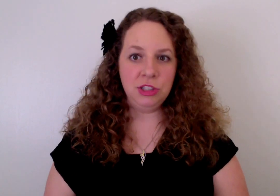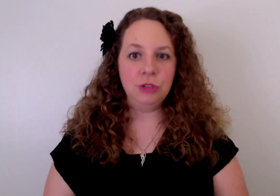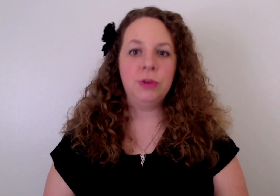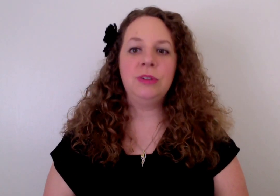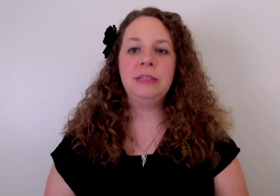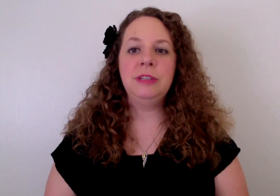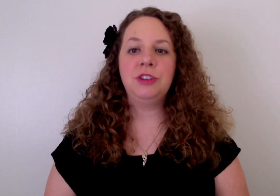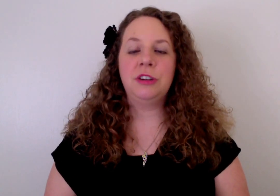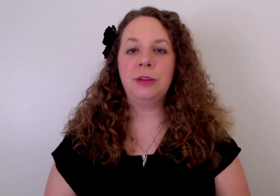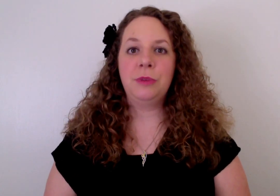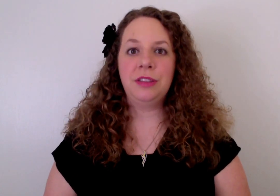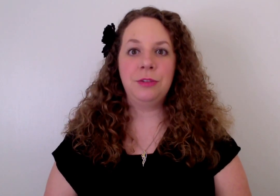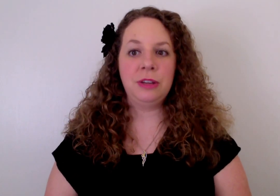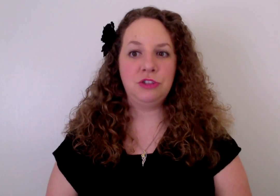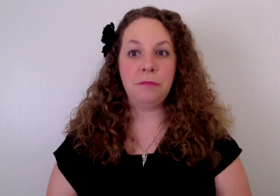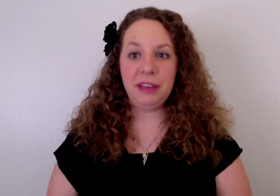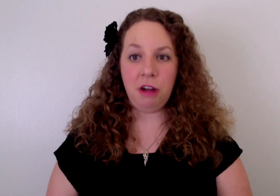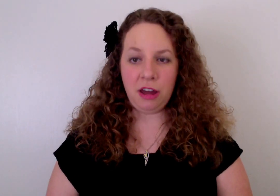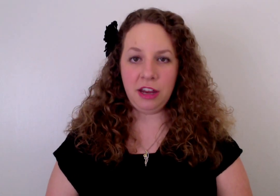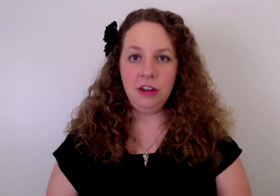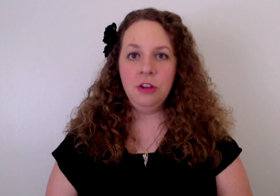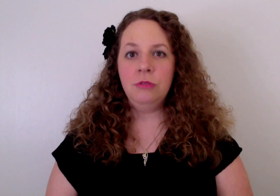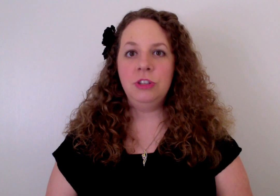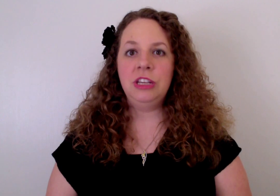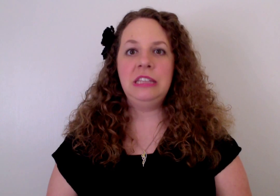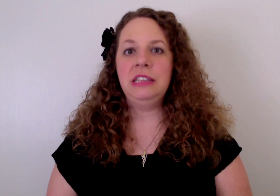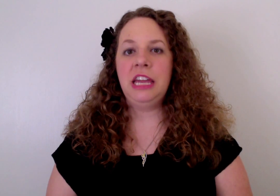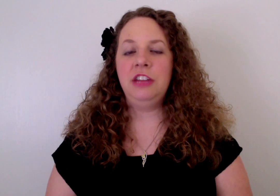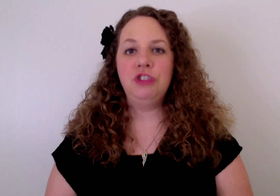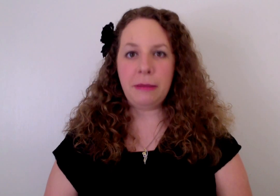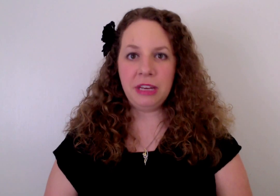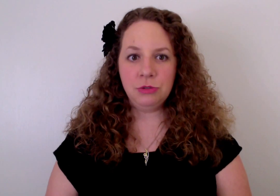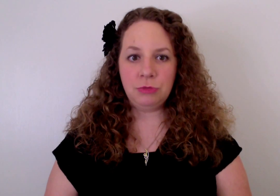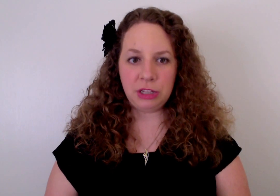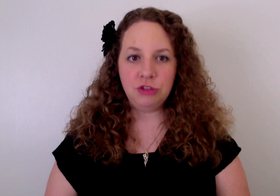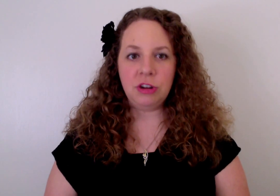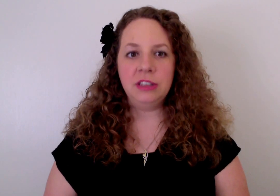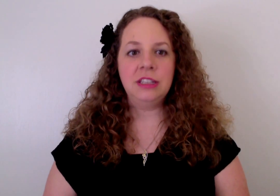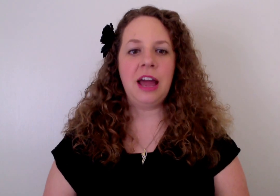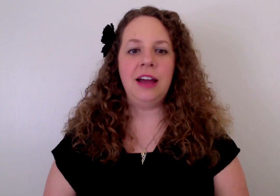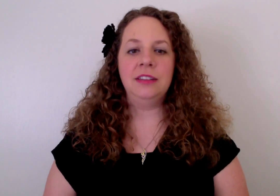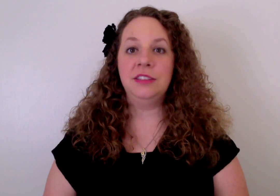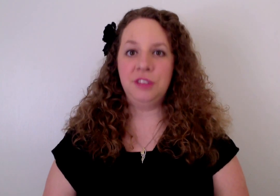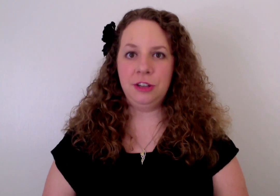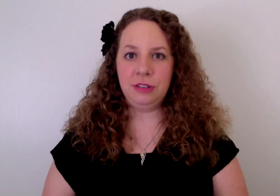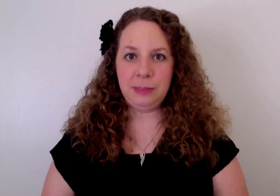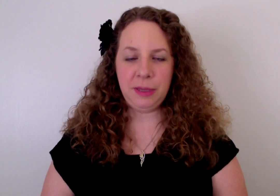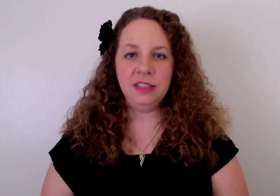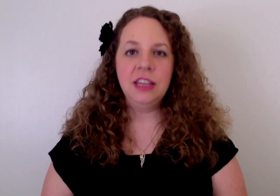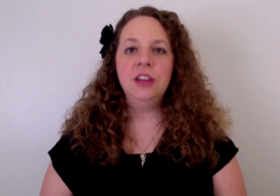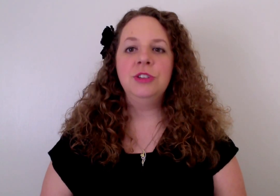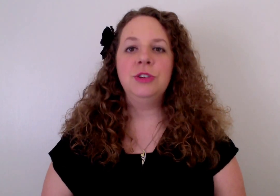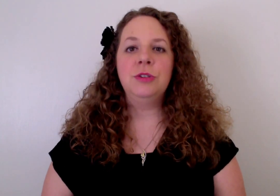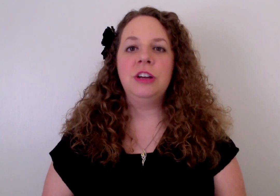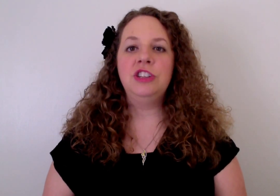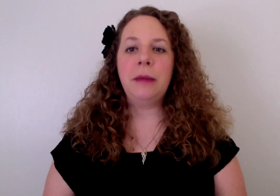So we're going to be starting with the restaurant Benihana, which is a Japanese restaurant, as the video explains. So a